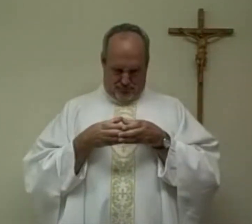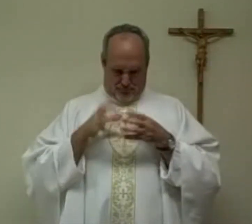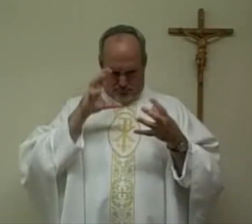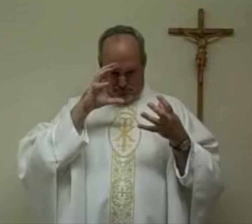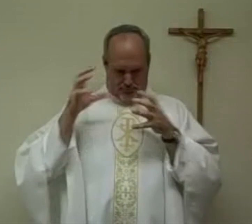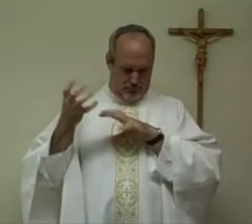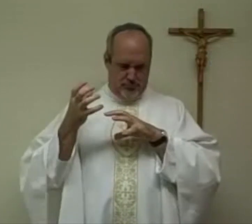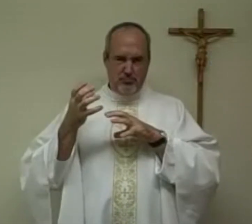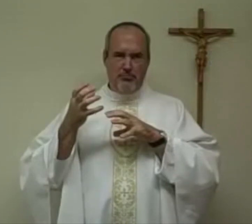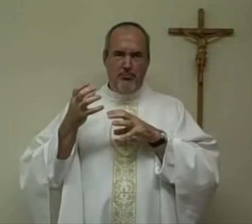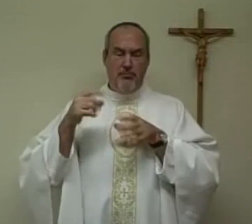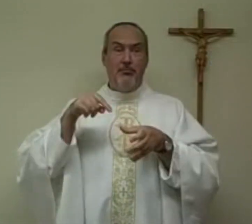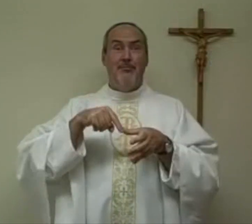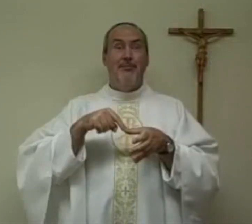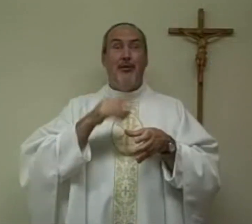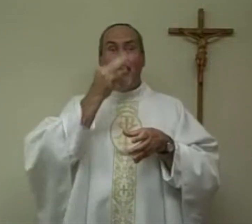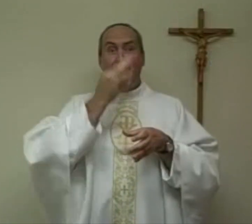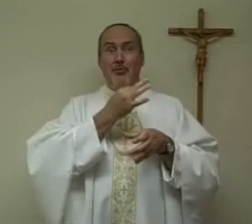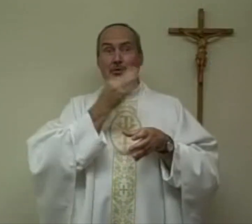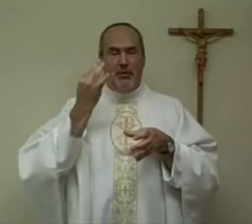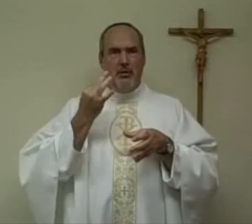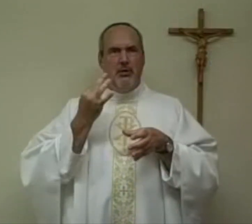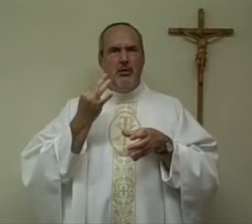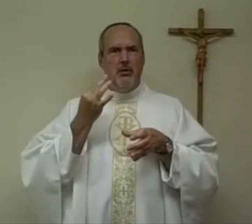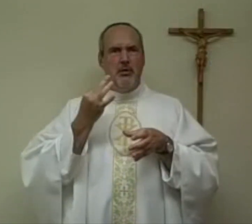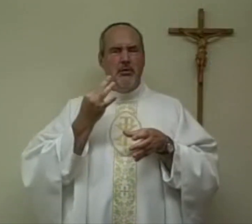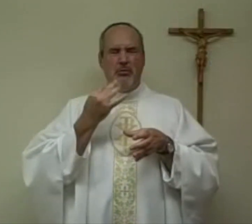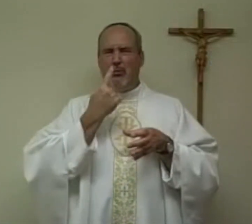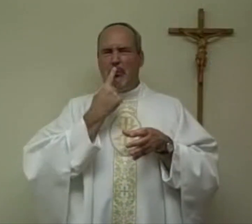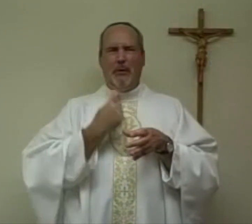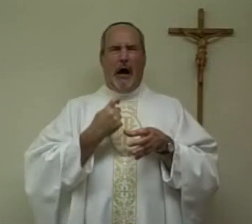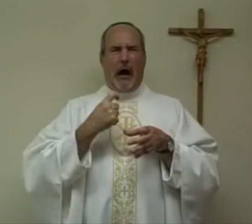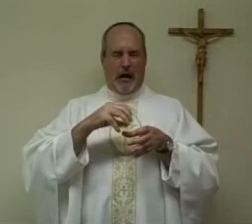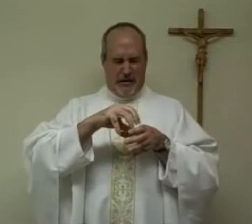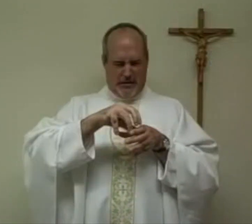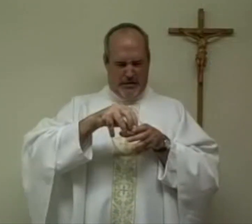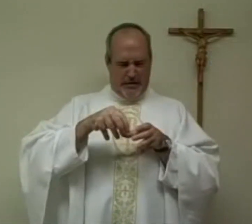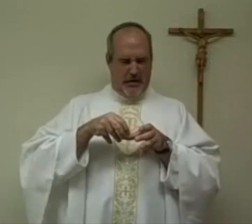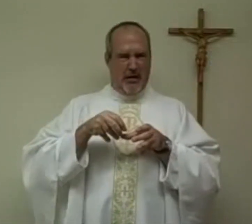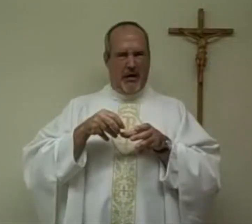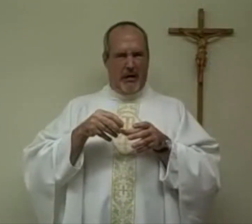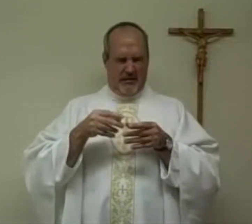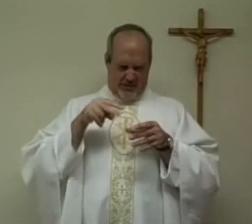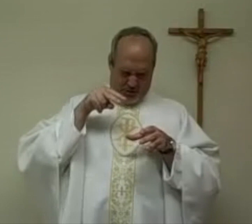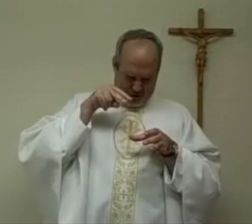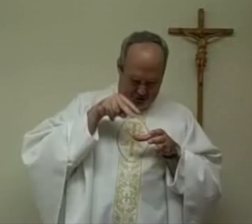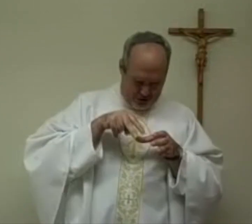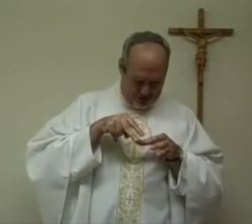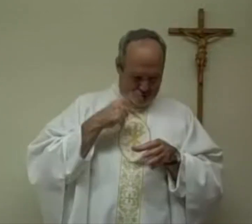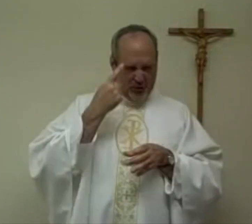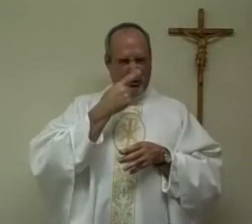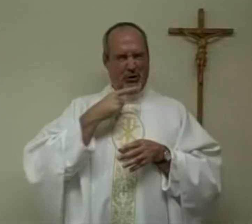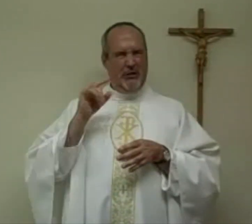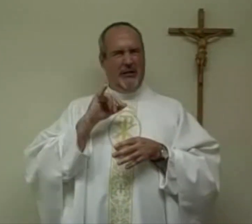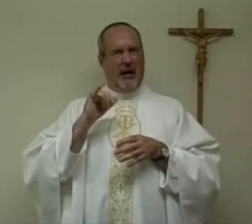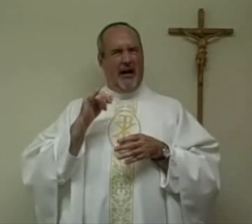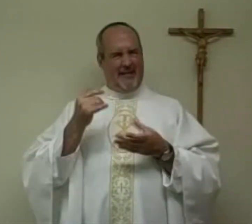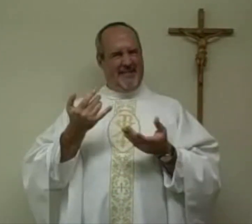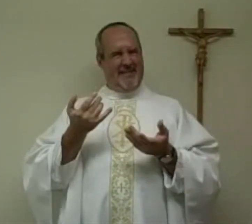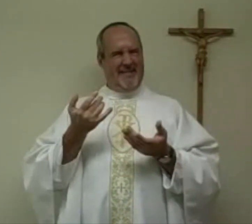tabernacle and took it out, and he was surprised to see that the Eucharistic wafer had this red stuff around the